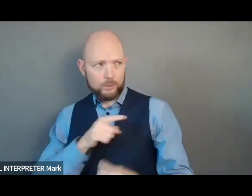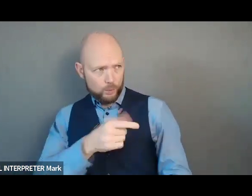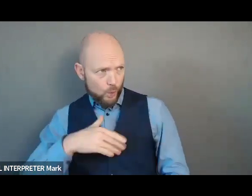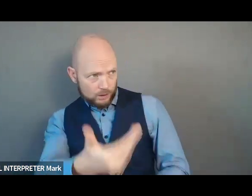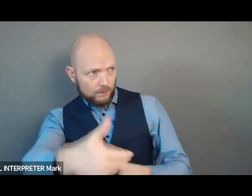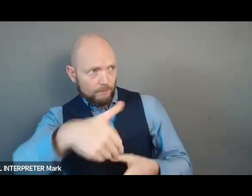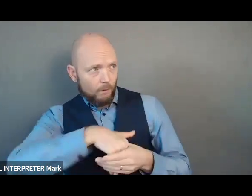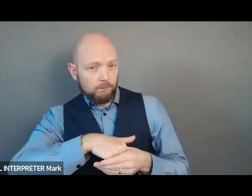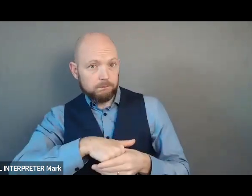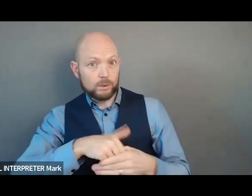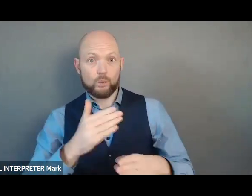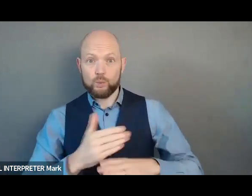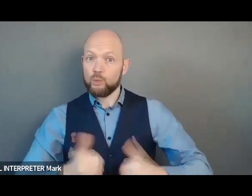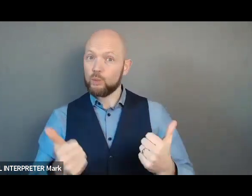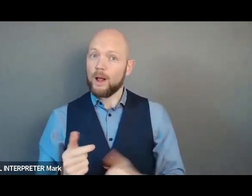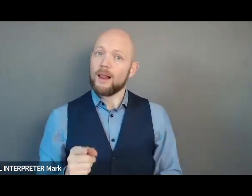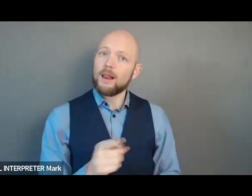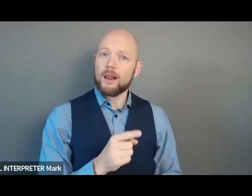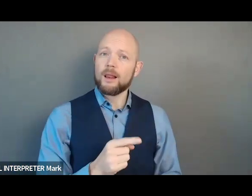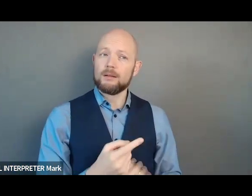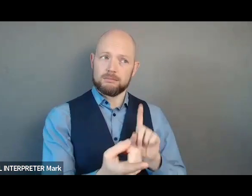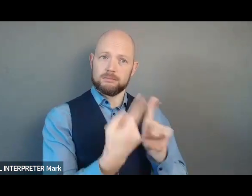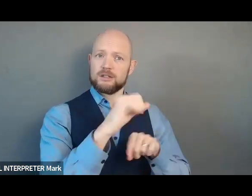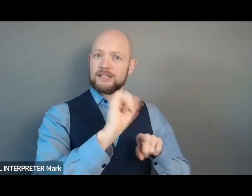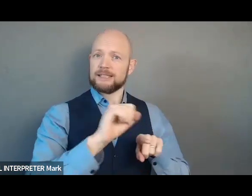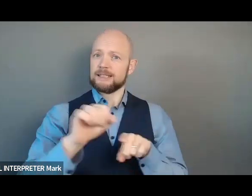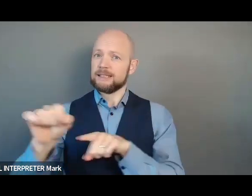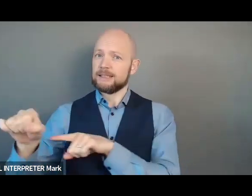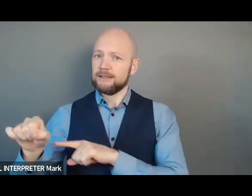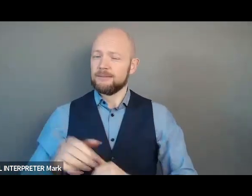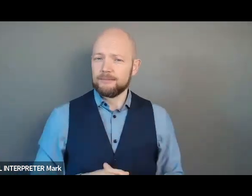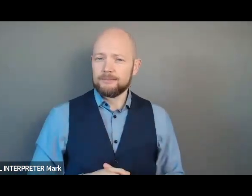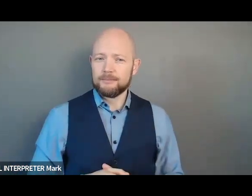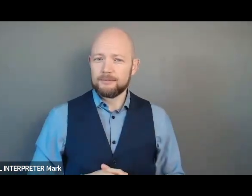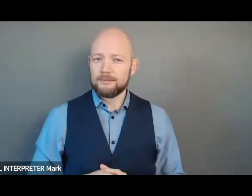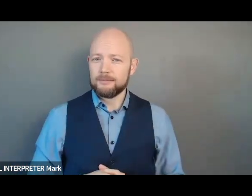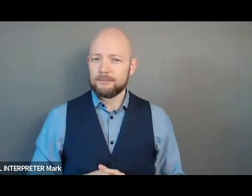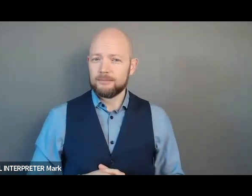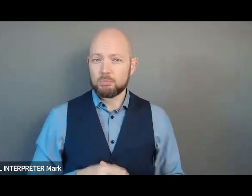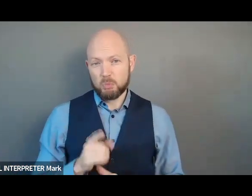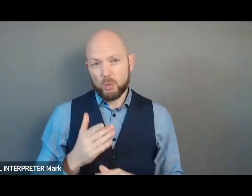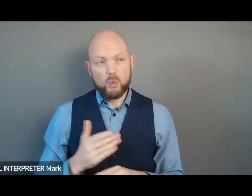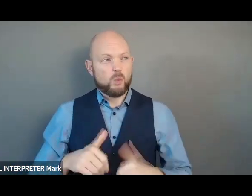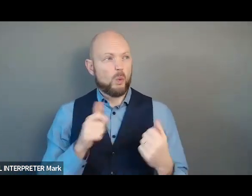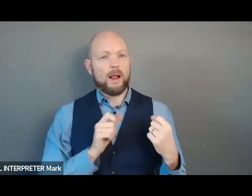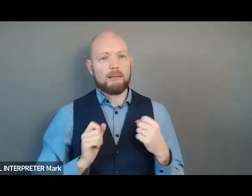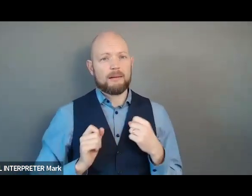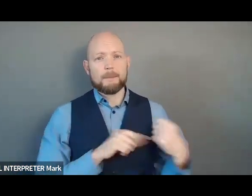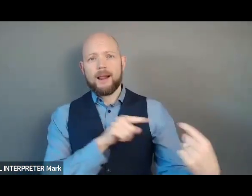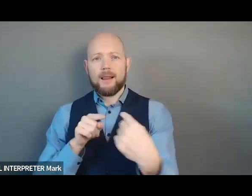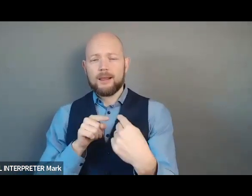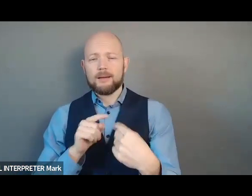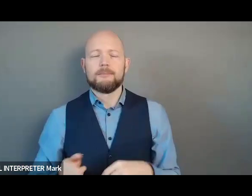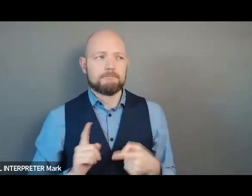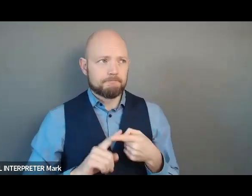to participate in this study? And so that was a very good approach to recruiting participants. The